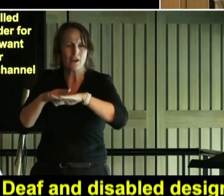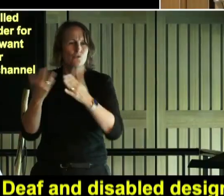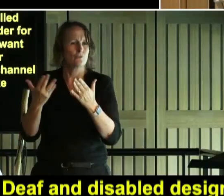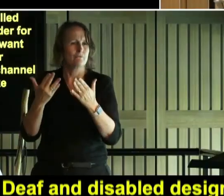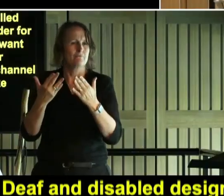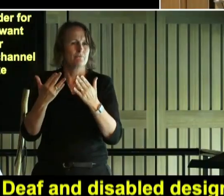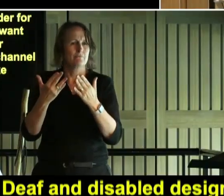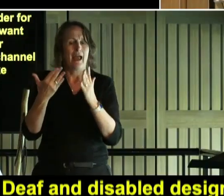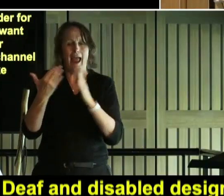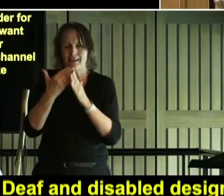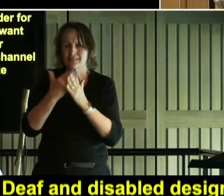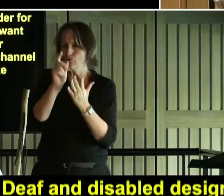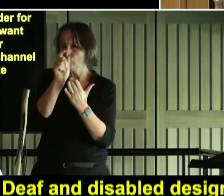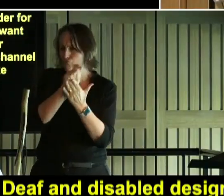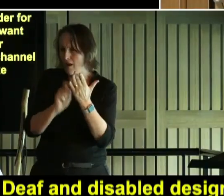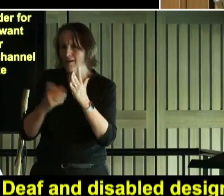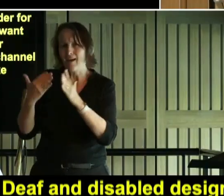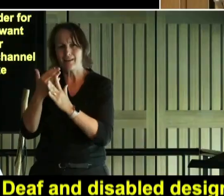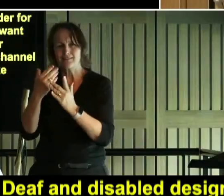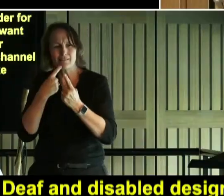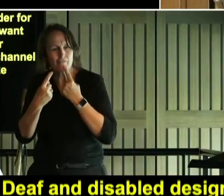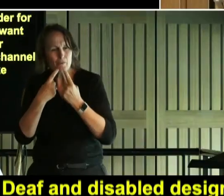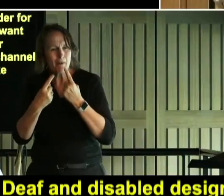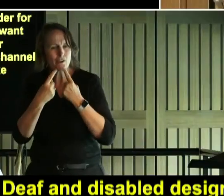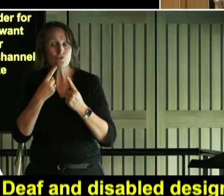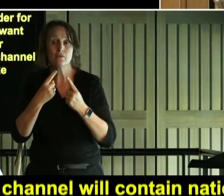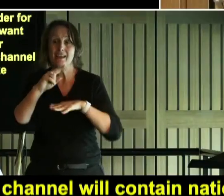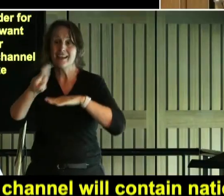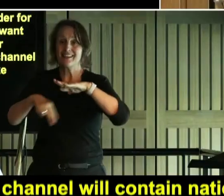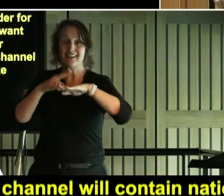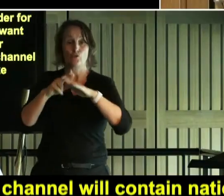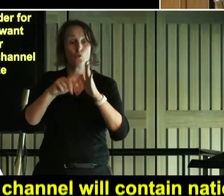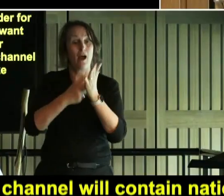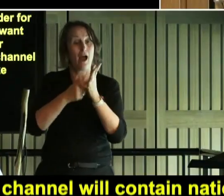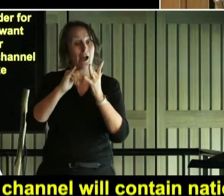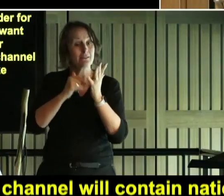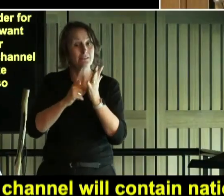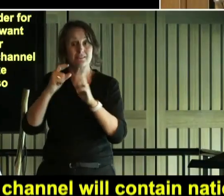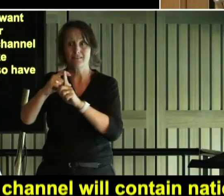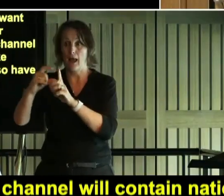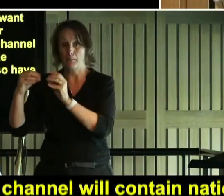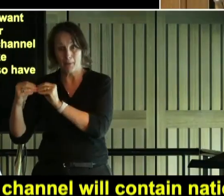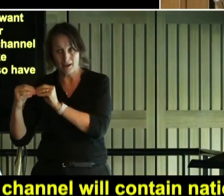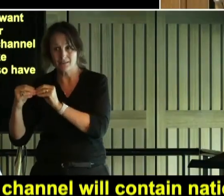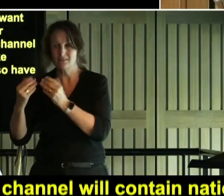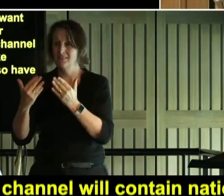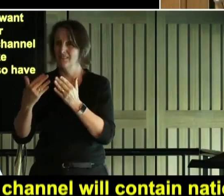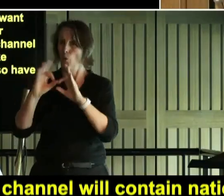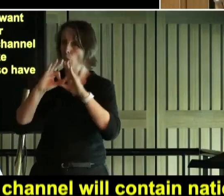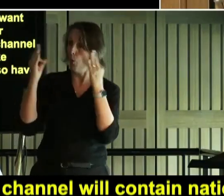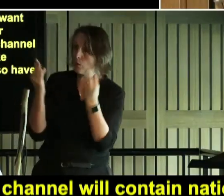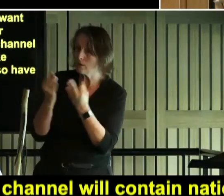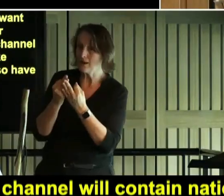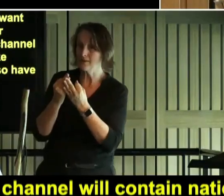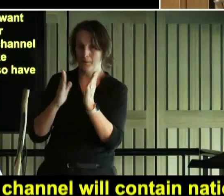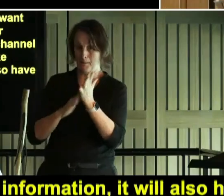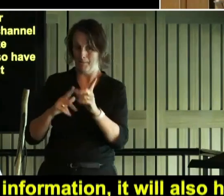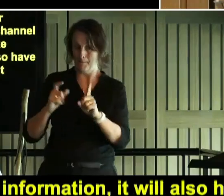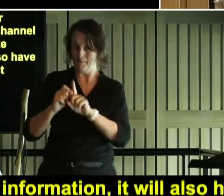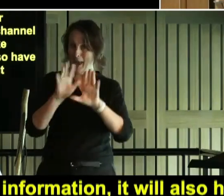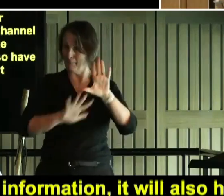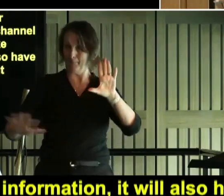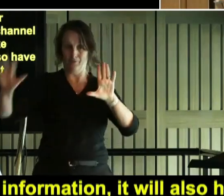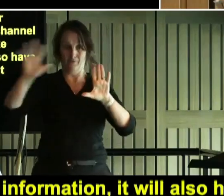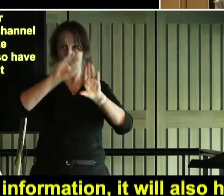access information. It will also have a national artist database, information about organisations. The map, which I said we're